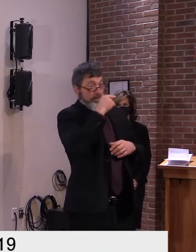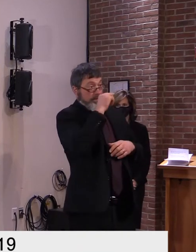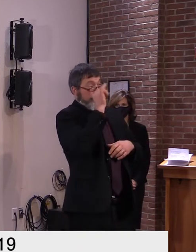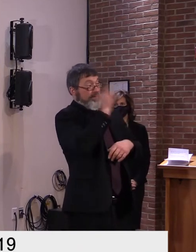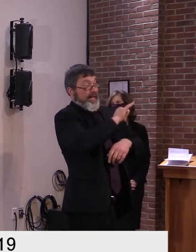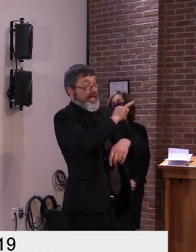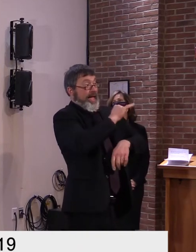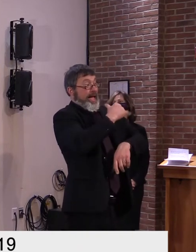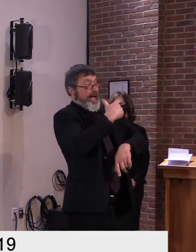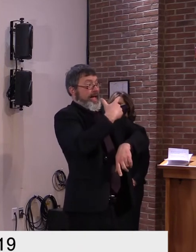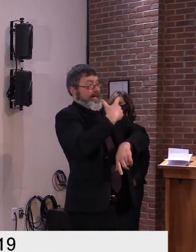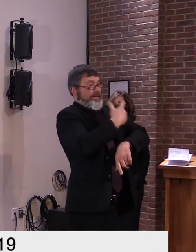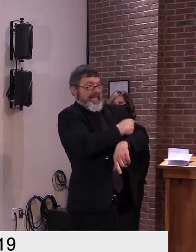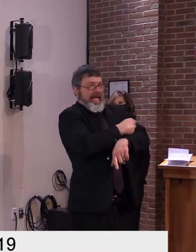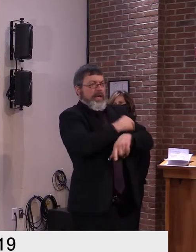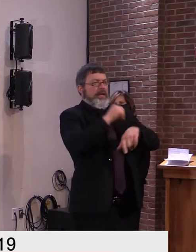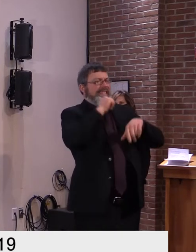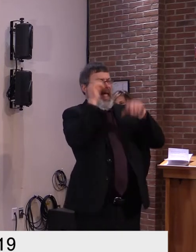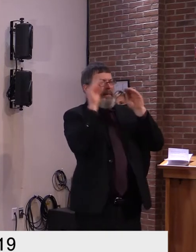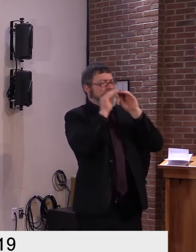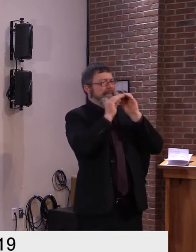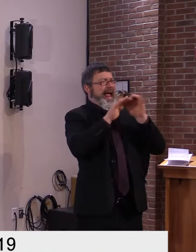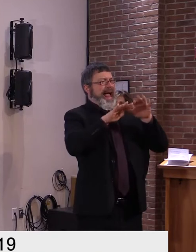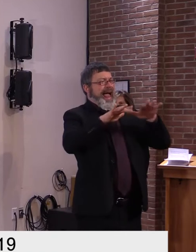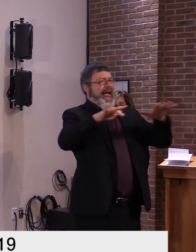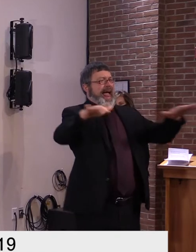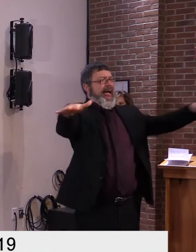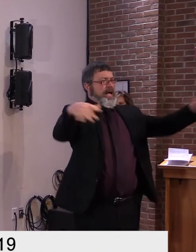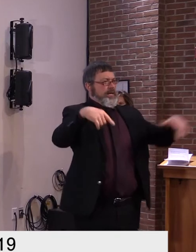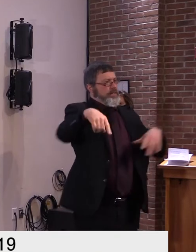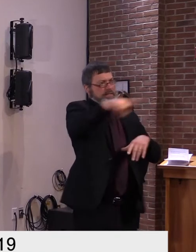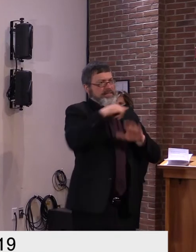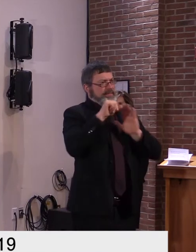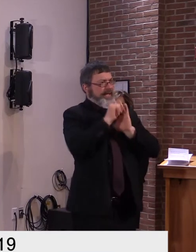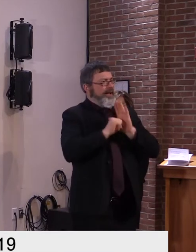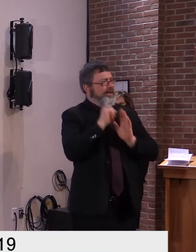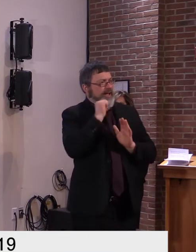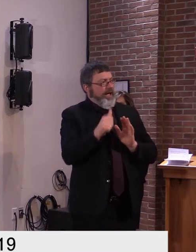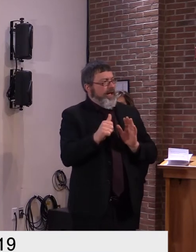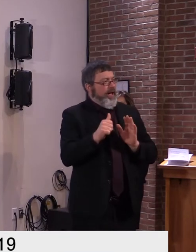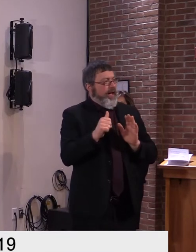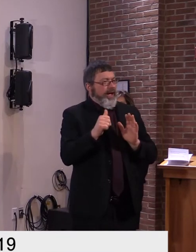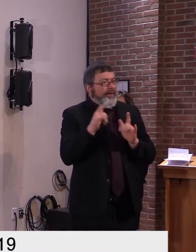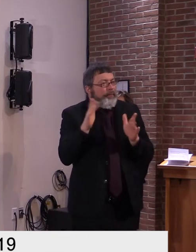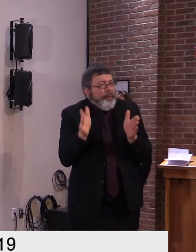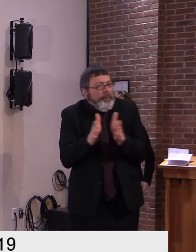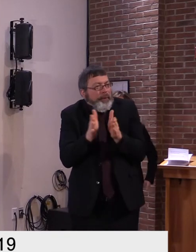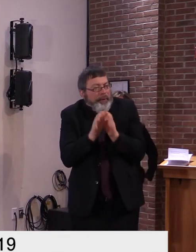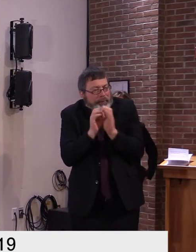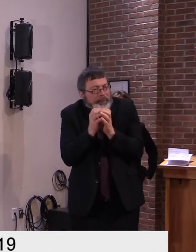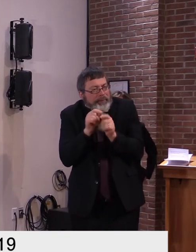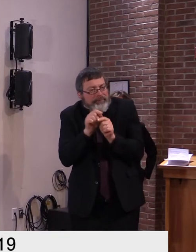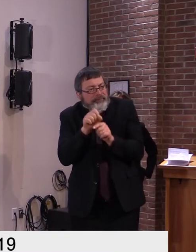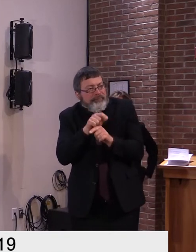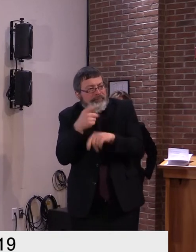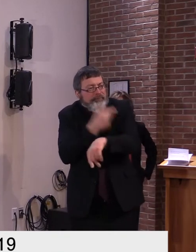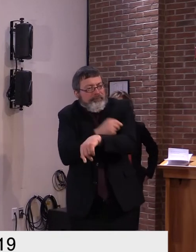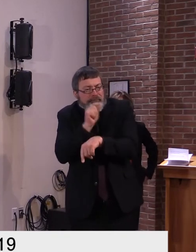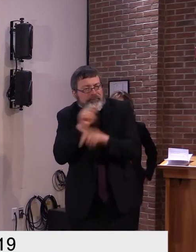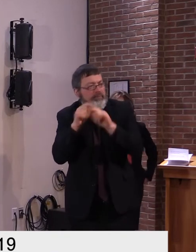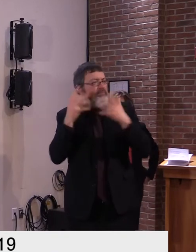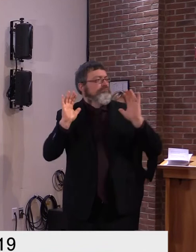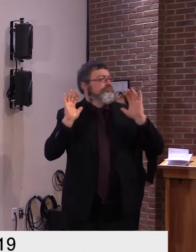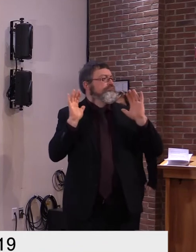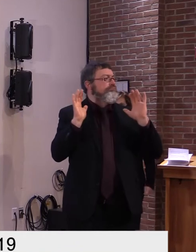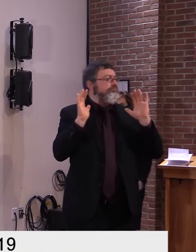here, but certainly the slow pace of vaccine coming into the state is something that was an expectation for